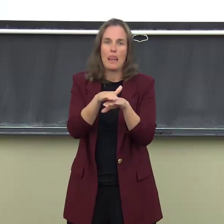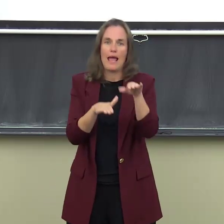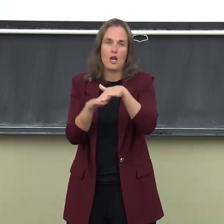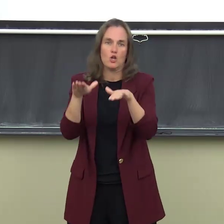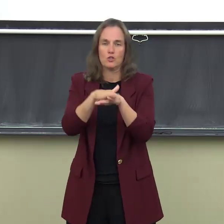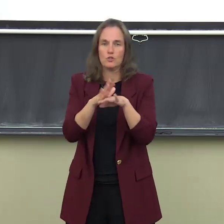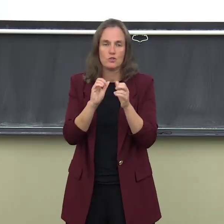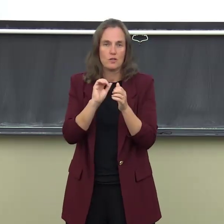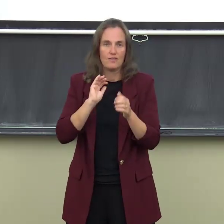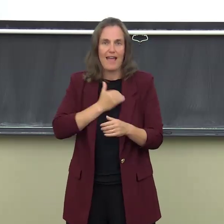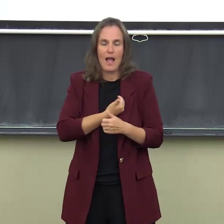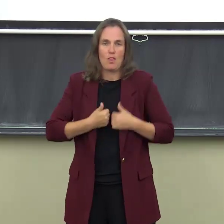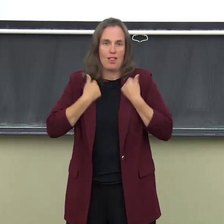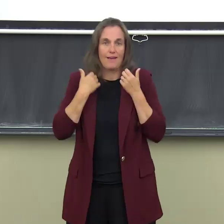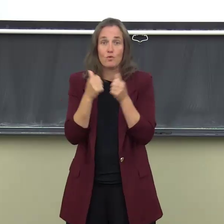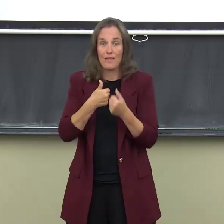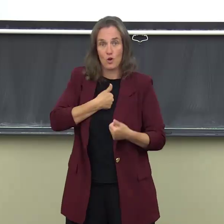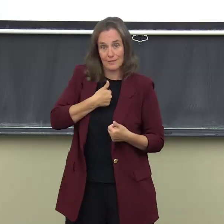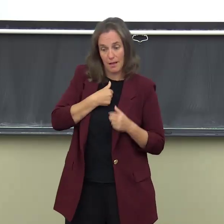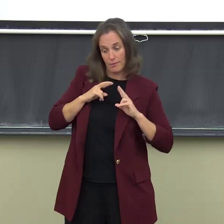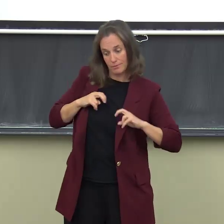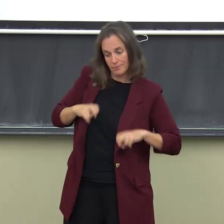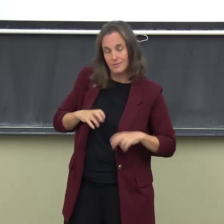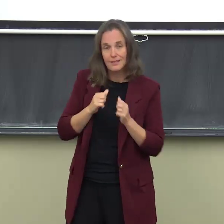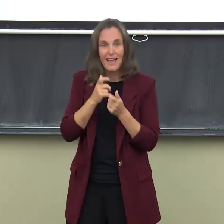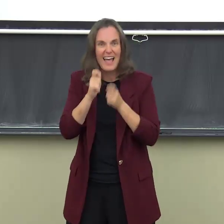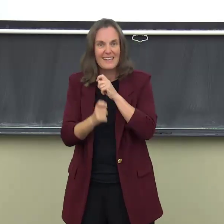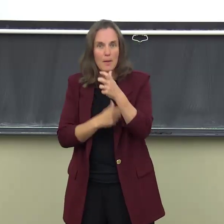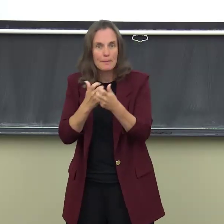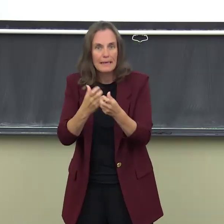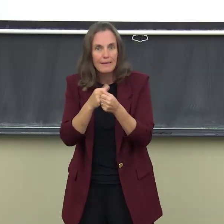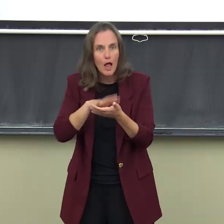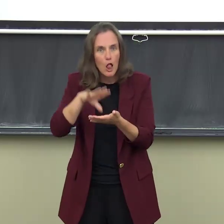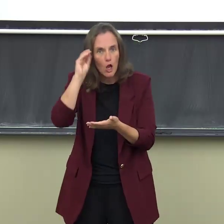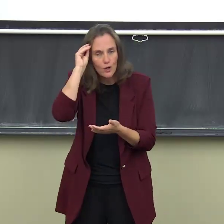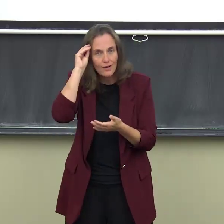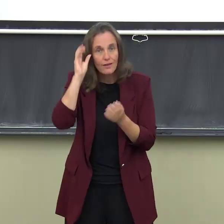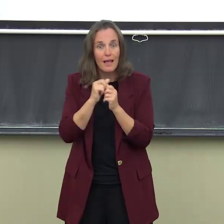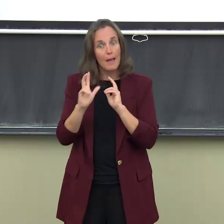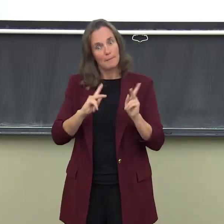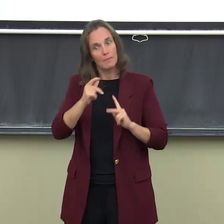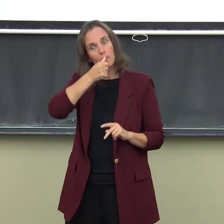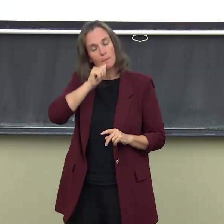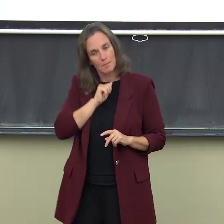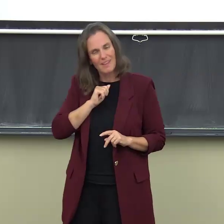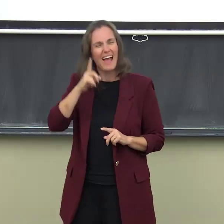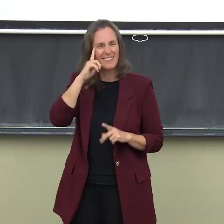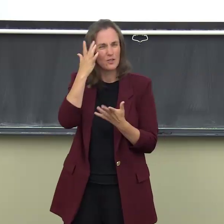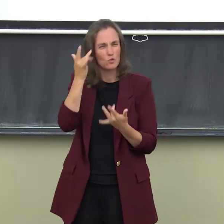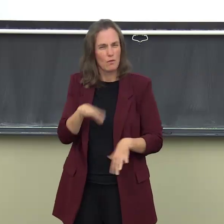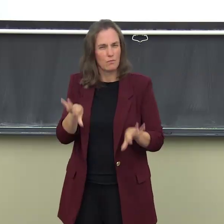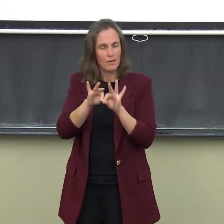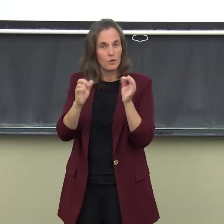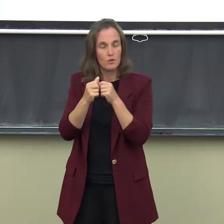are evolving, adapting, learning. And I think people, there are sufferings. I think this is why it matters to go to